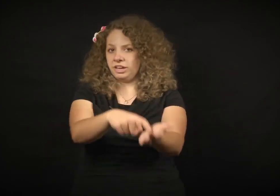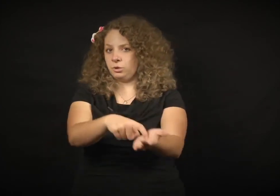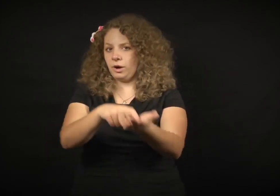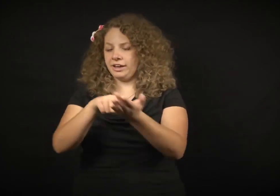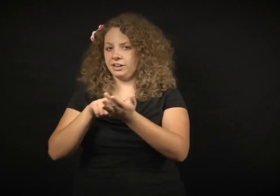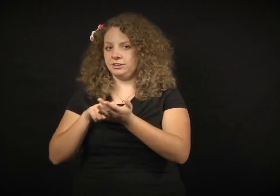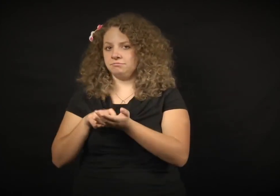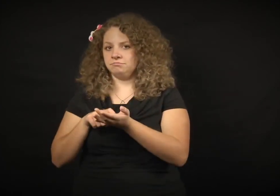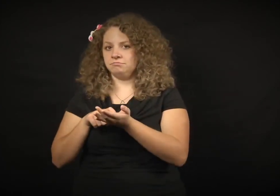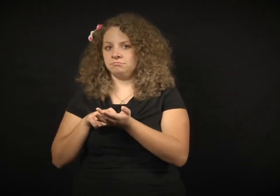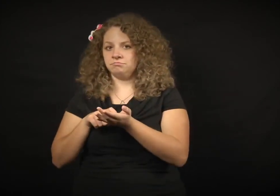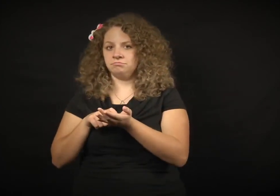require,